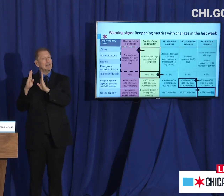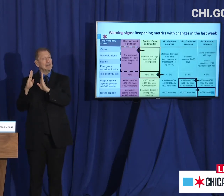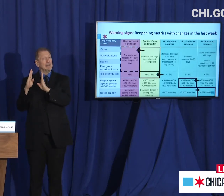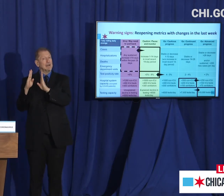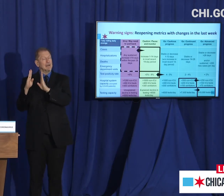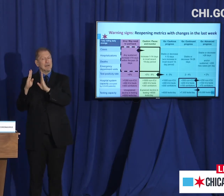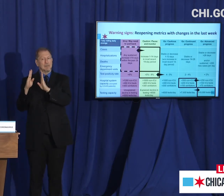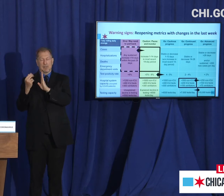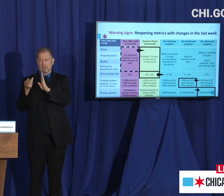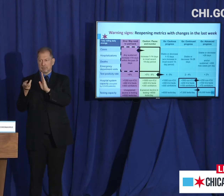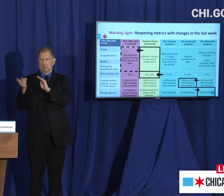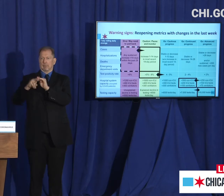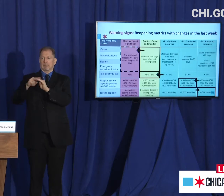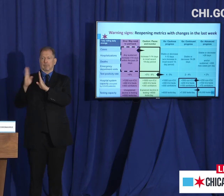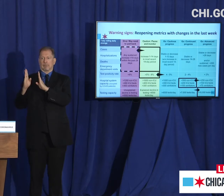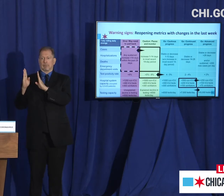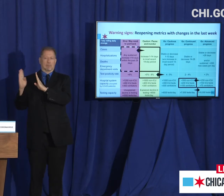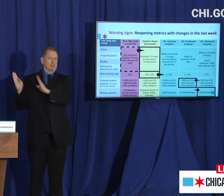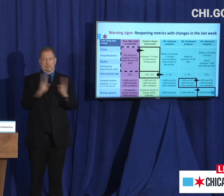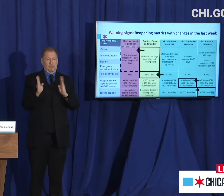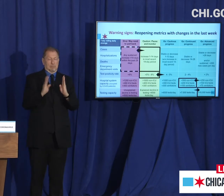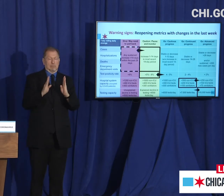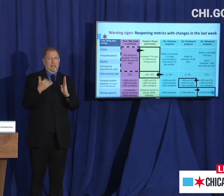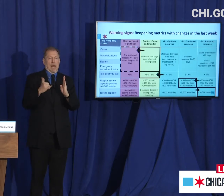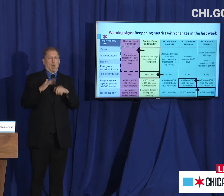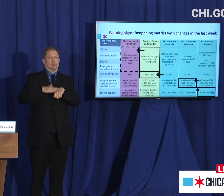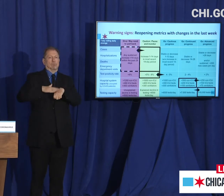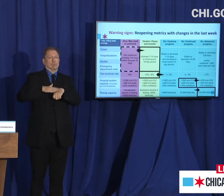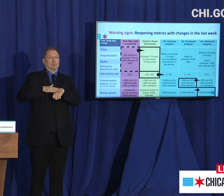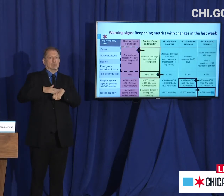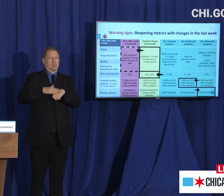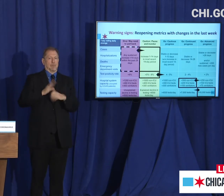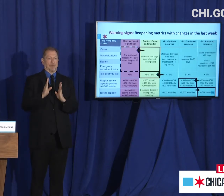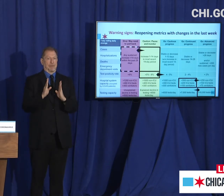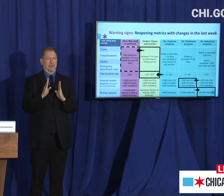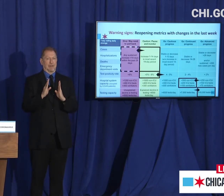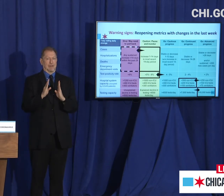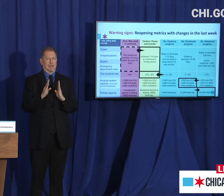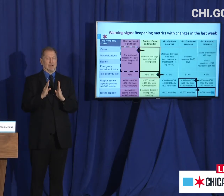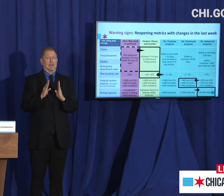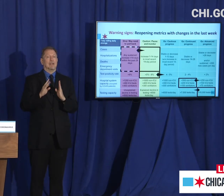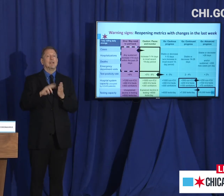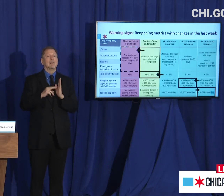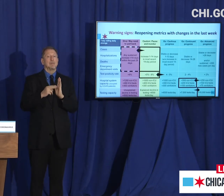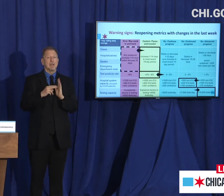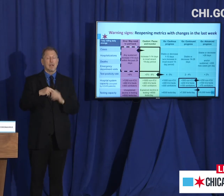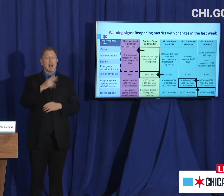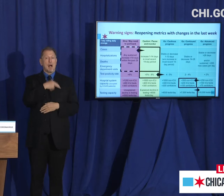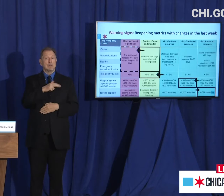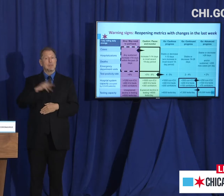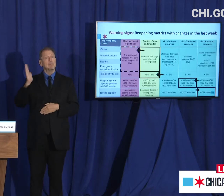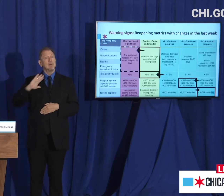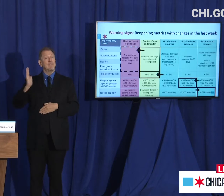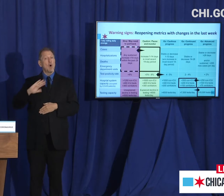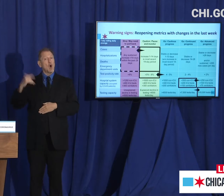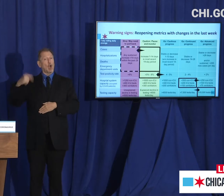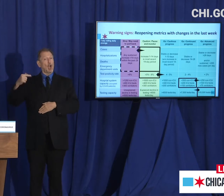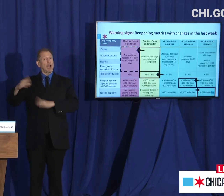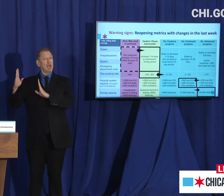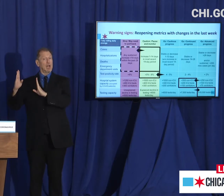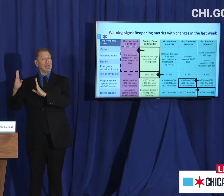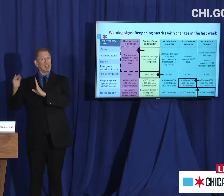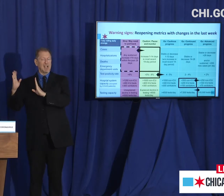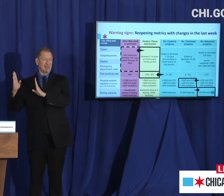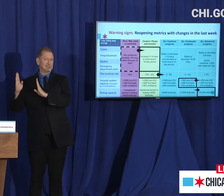yellow. Pause and monitor. Our hospital system capacity, as I just showed, moved from advanced progress back to